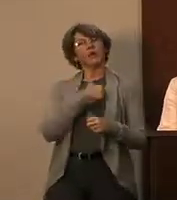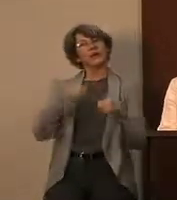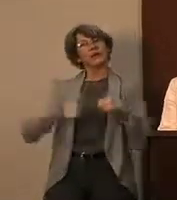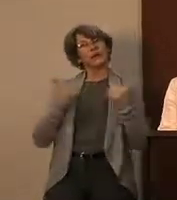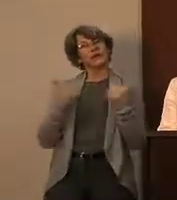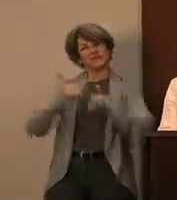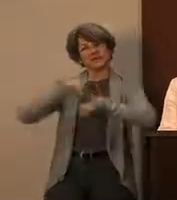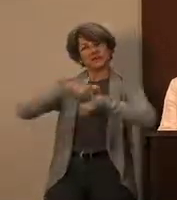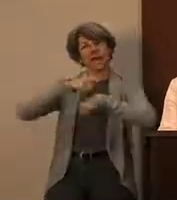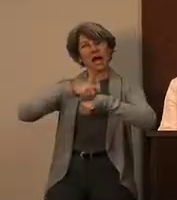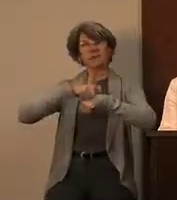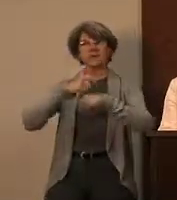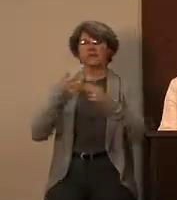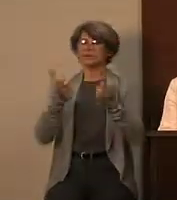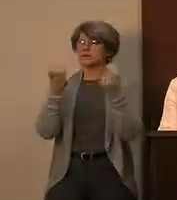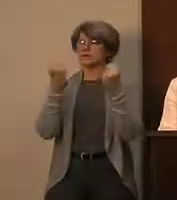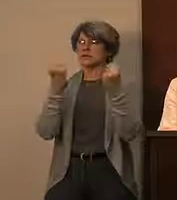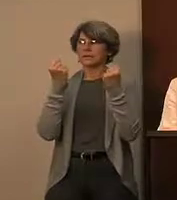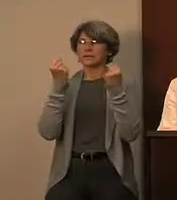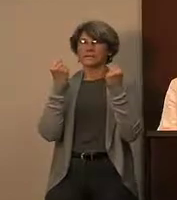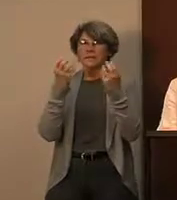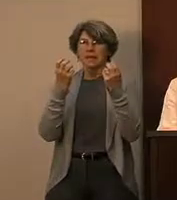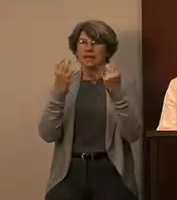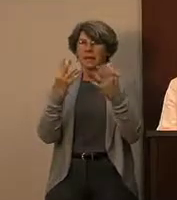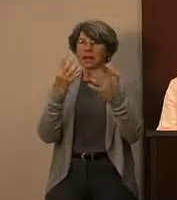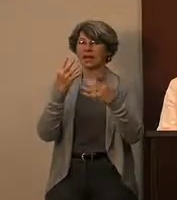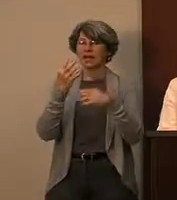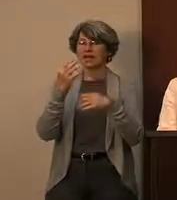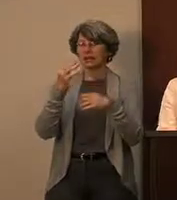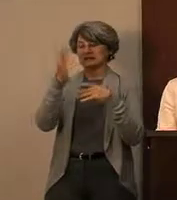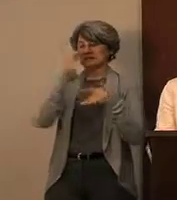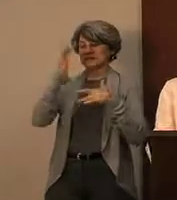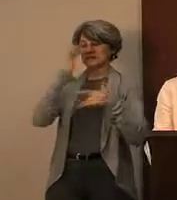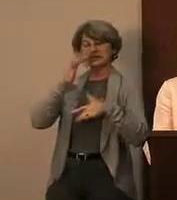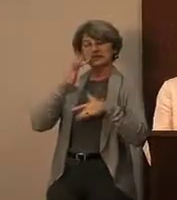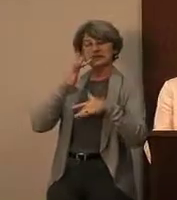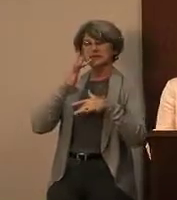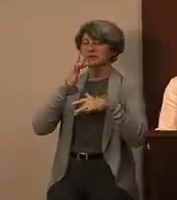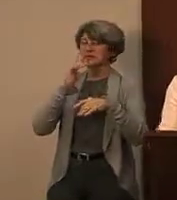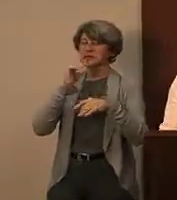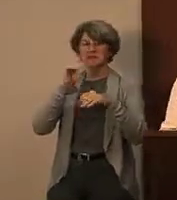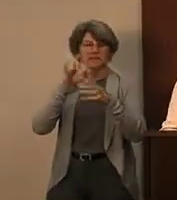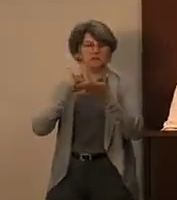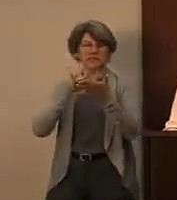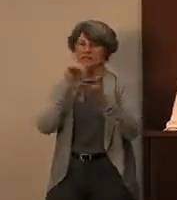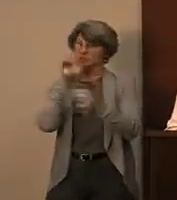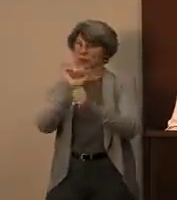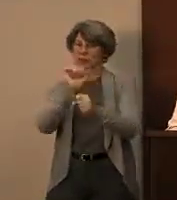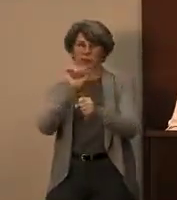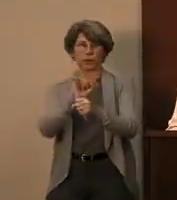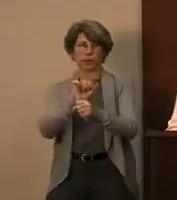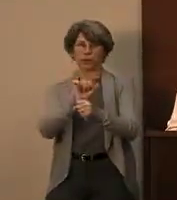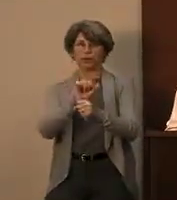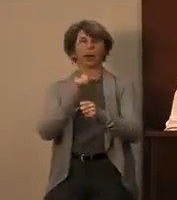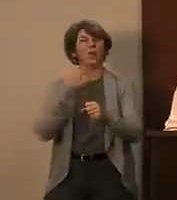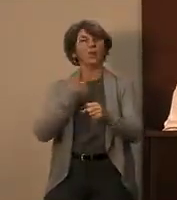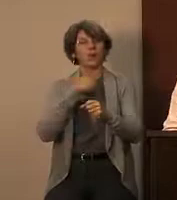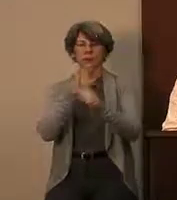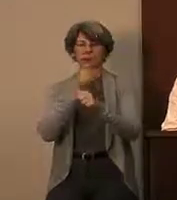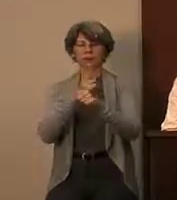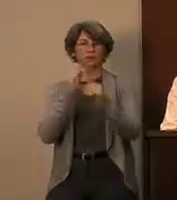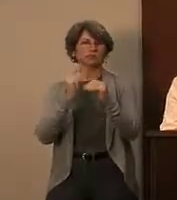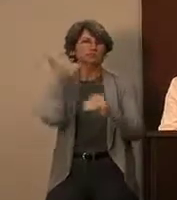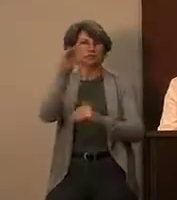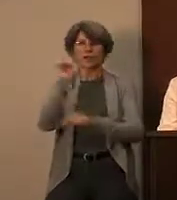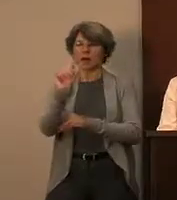era of multi-drug resistant organisms. Now, what does this mean? This means that we've had overuse of